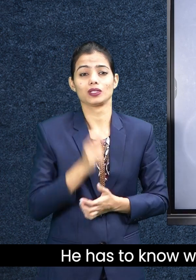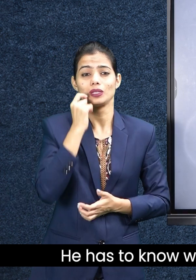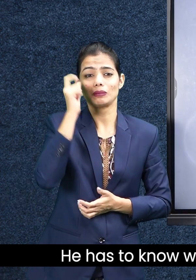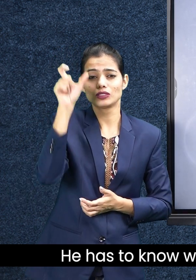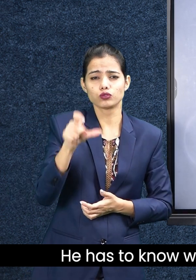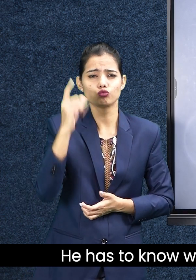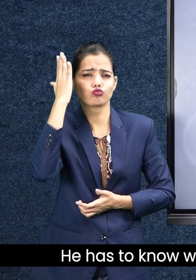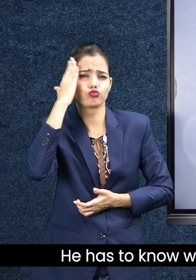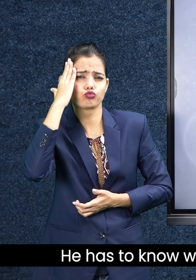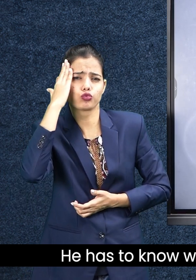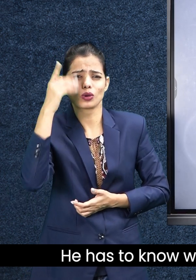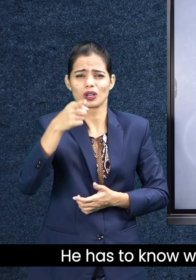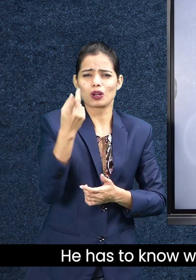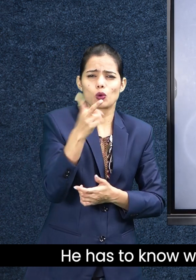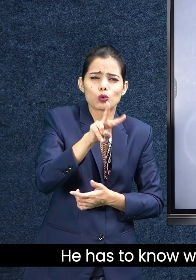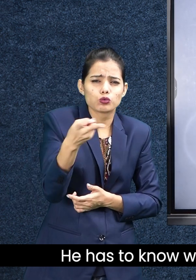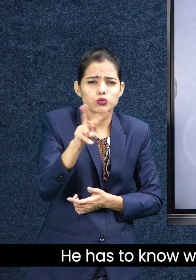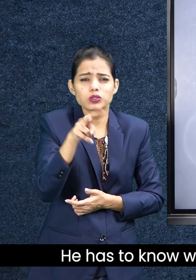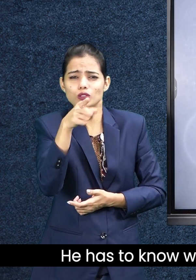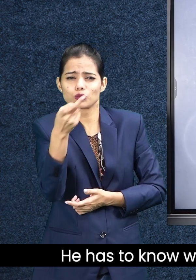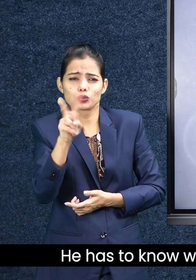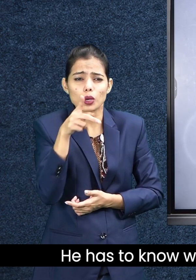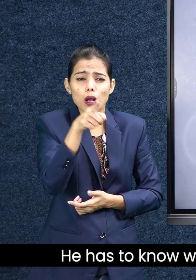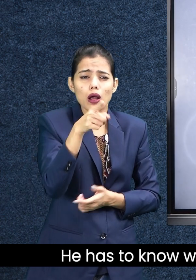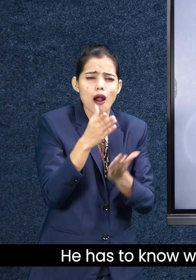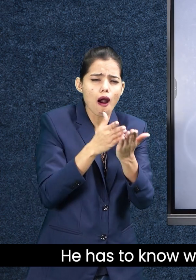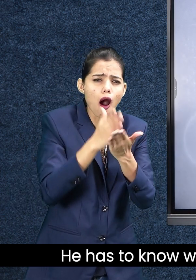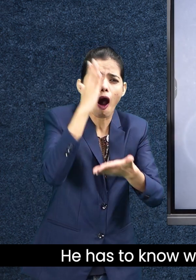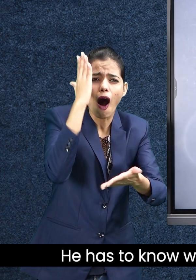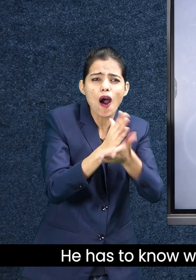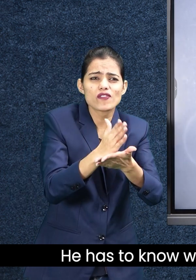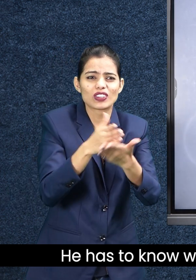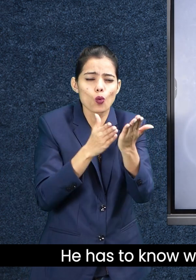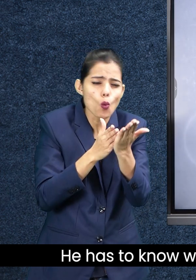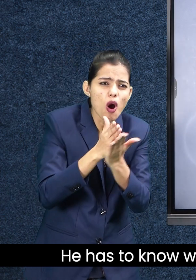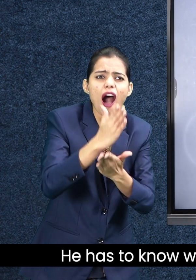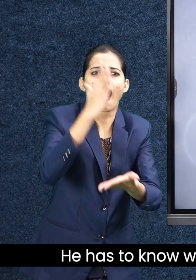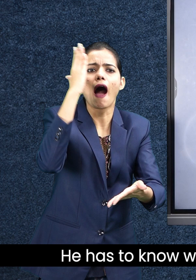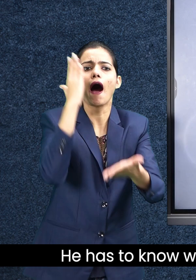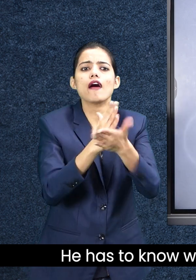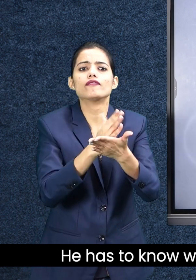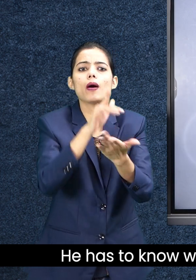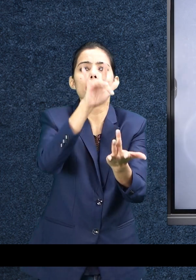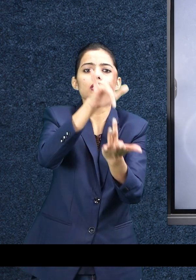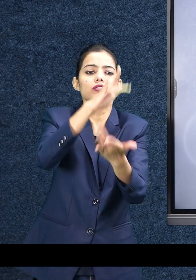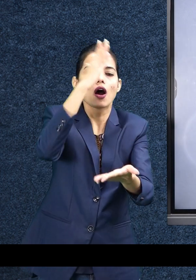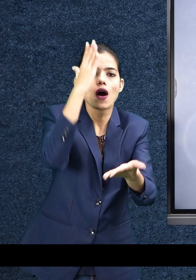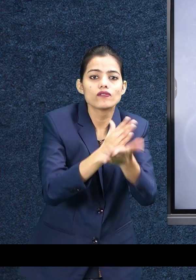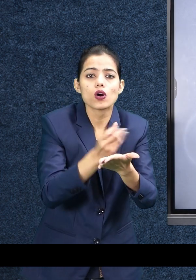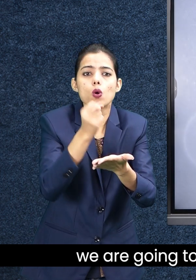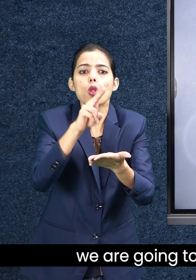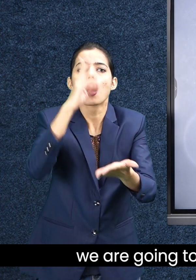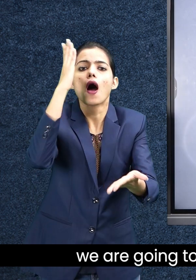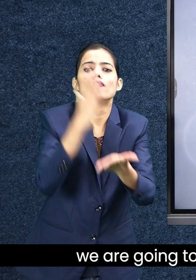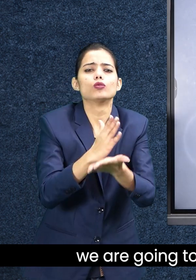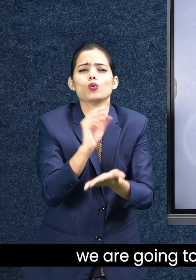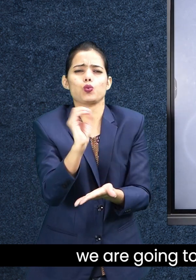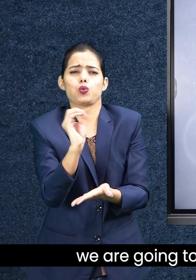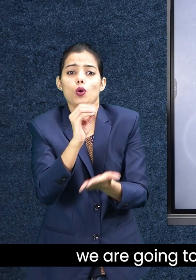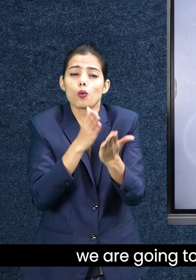He has to know whether he crossed the halfway midpoint or not. In this part, we are going to learn about